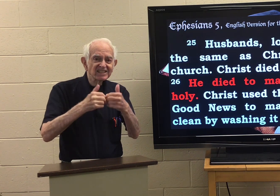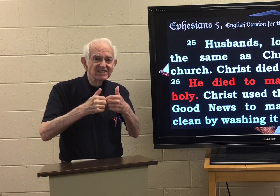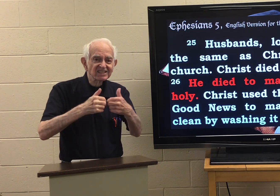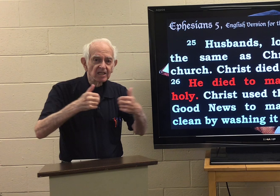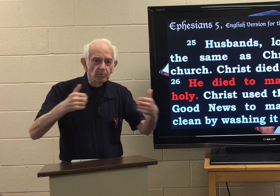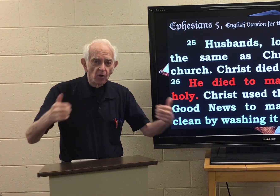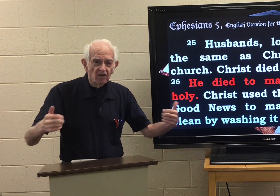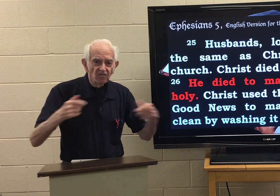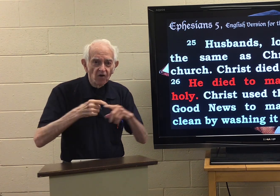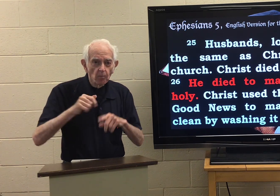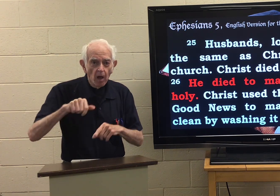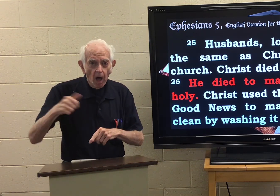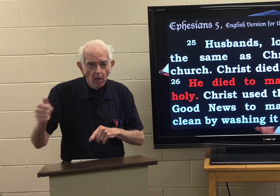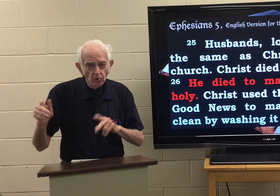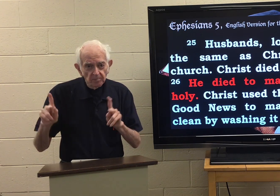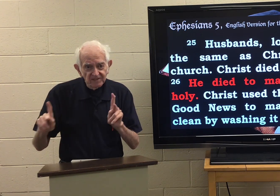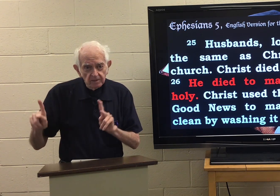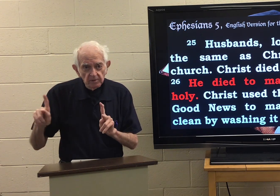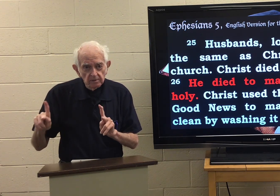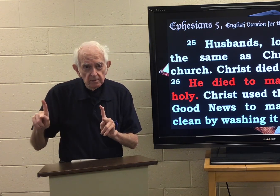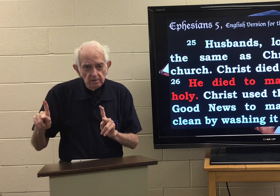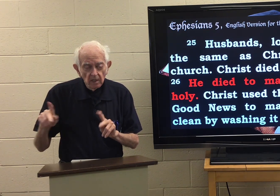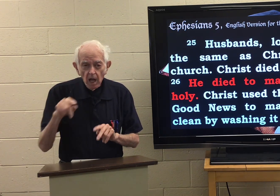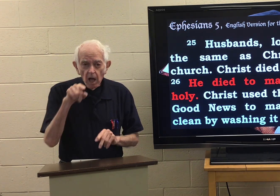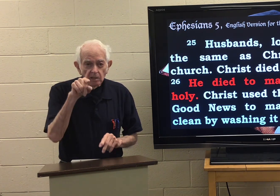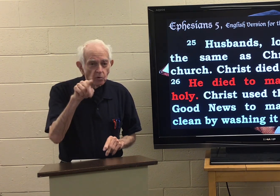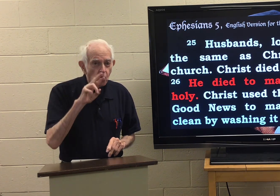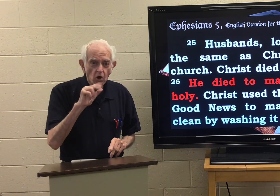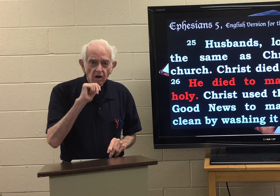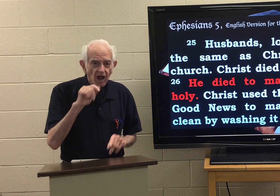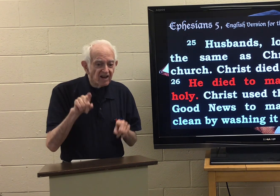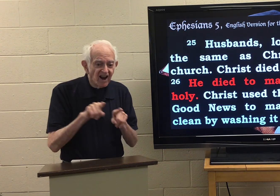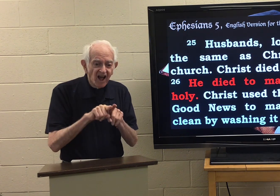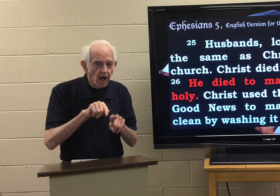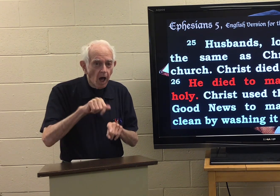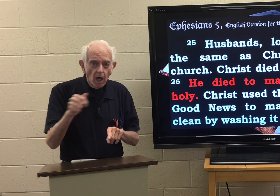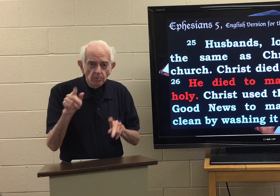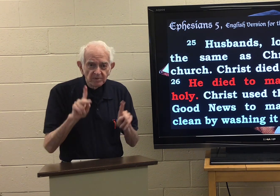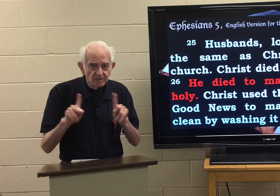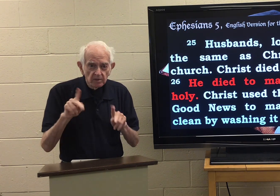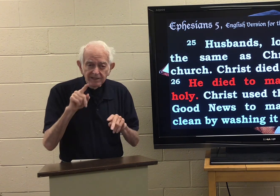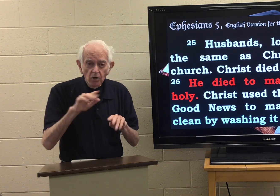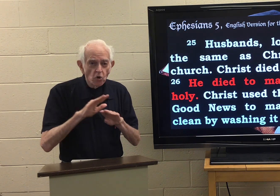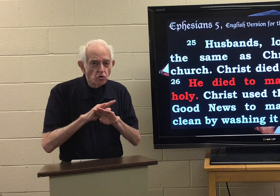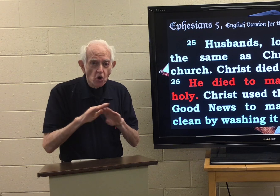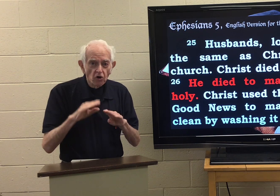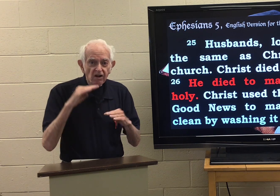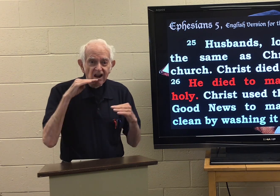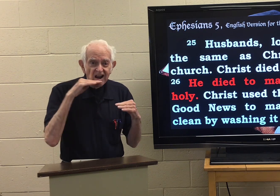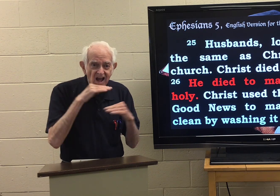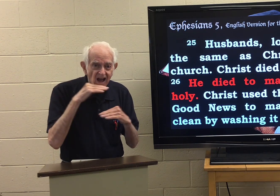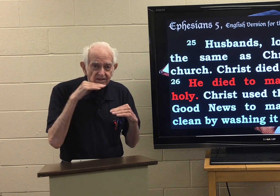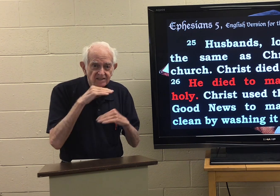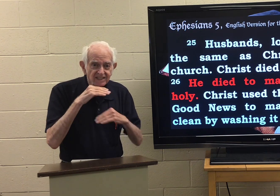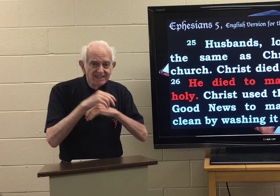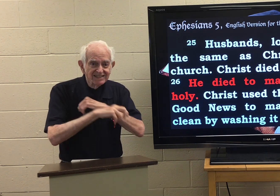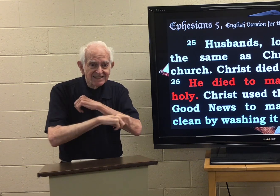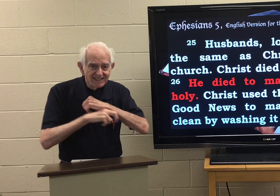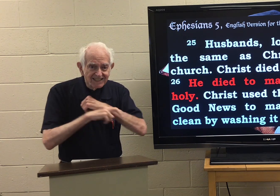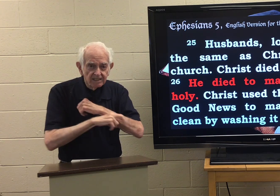Holy means separate from other people. You are not like other people. You don't lie,